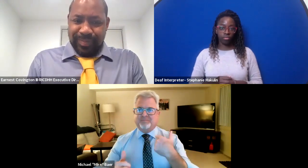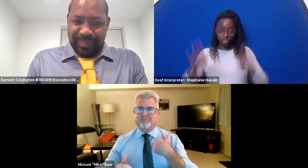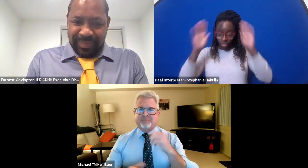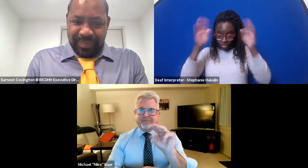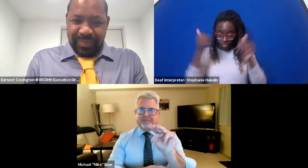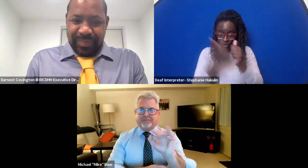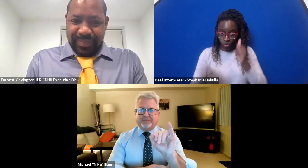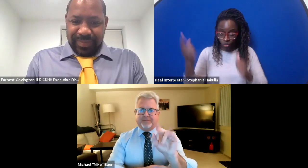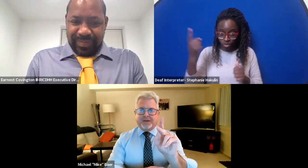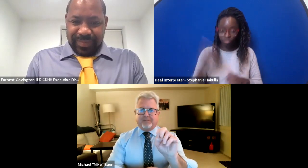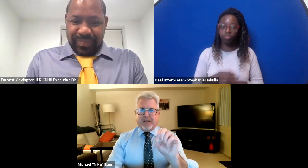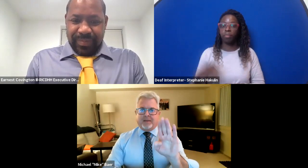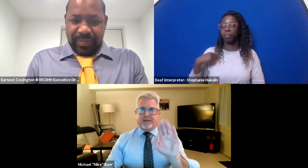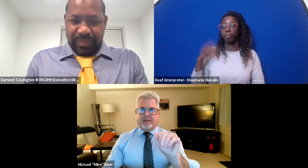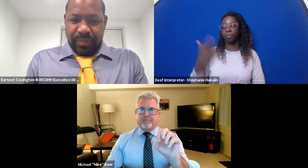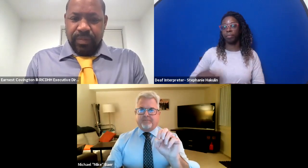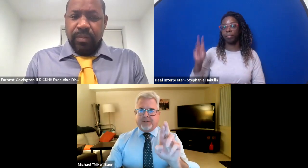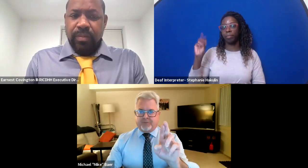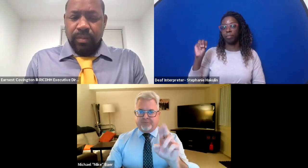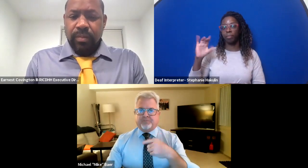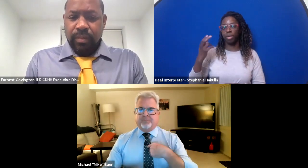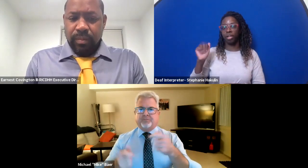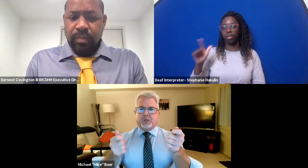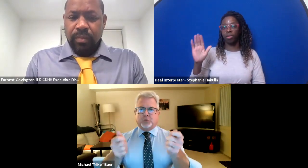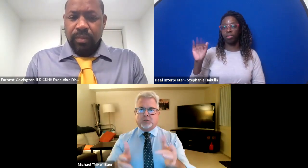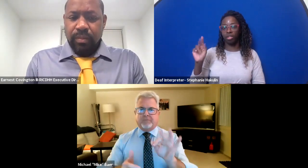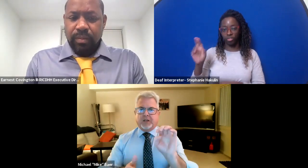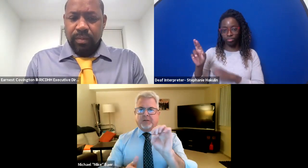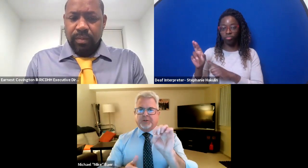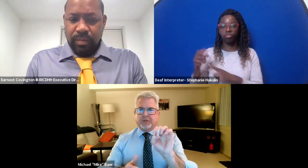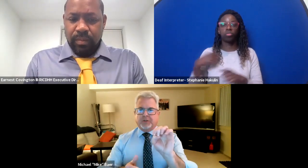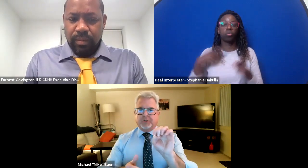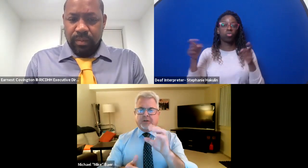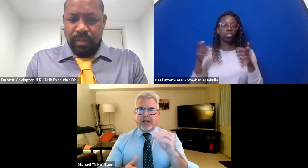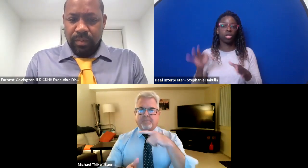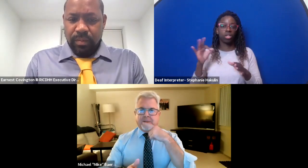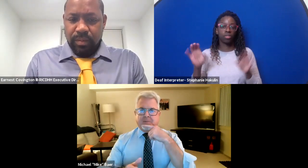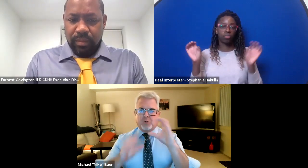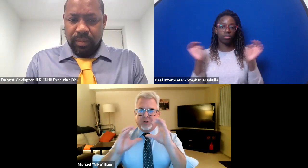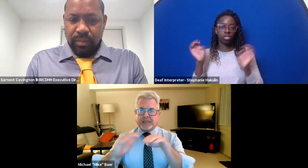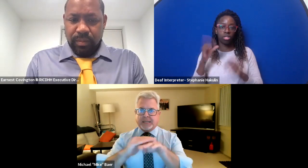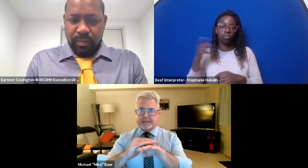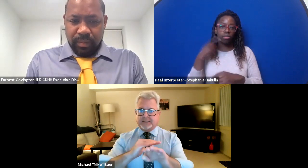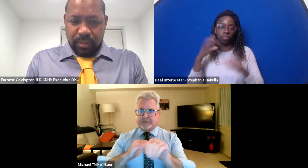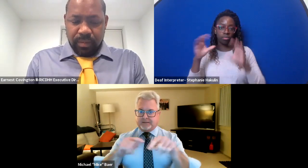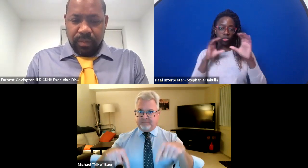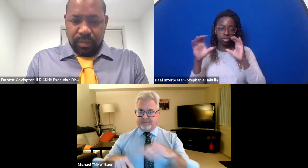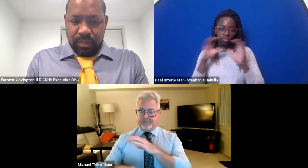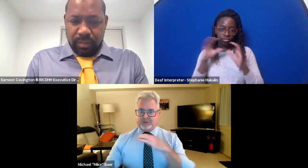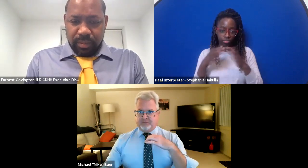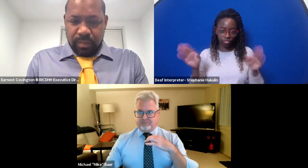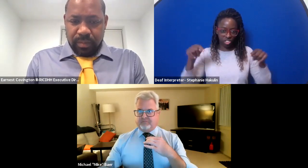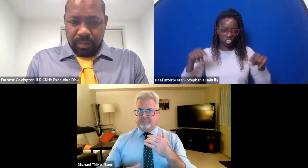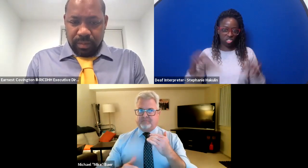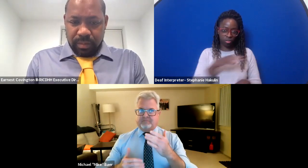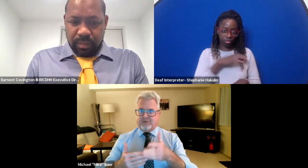saying, great. Hello, I'm Mike Baer. And I'm the Director of Emergency and